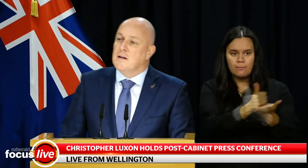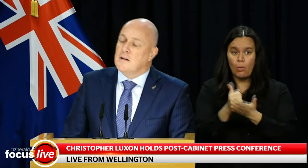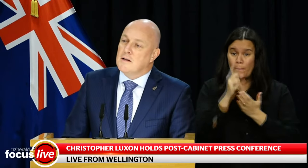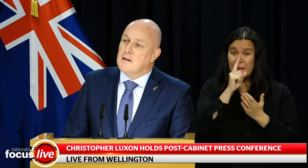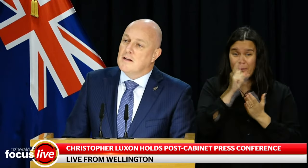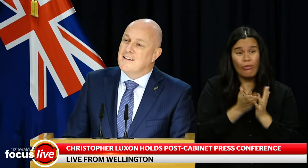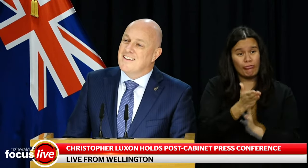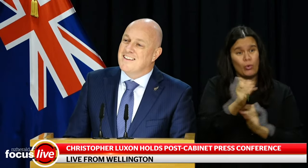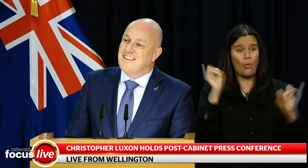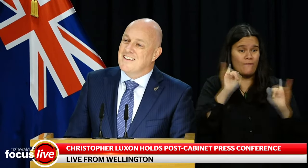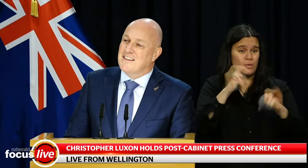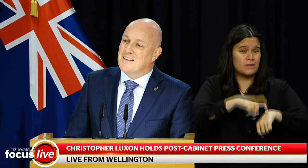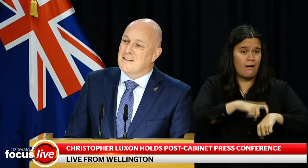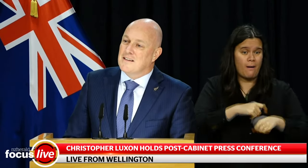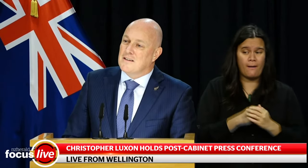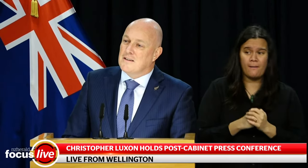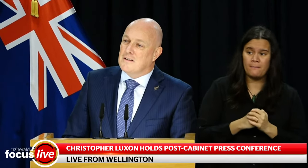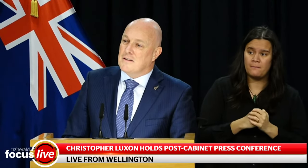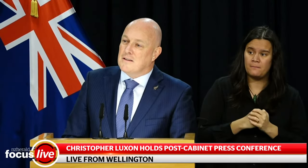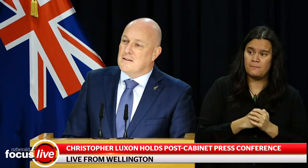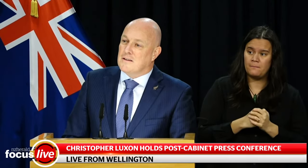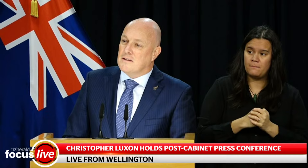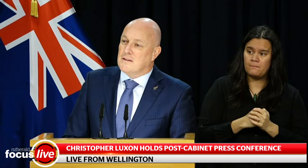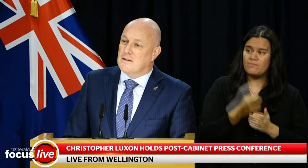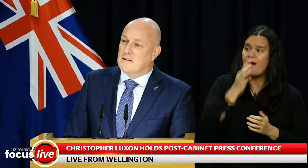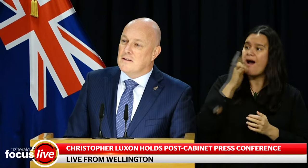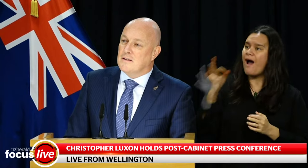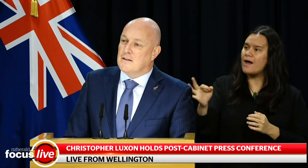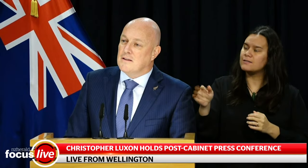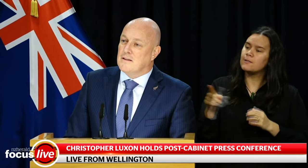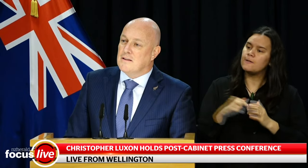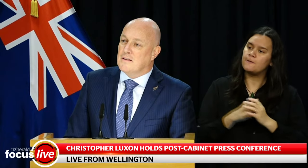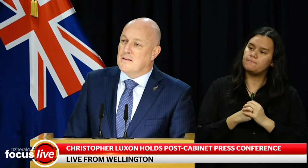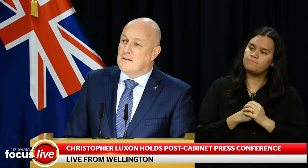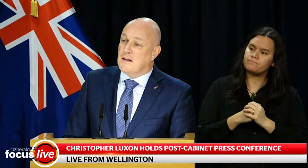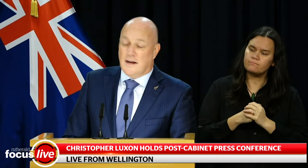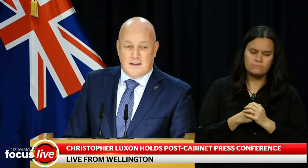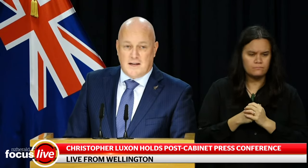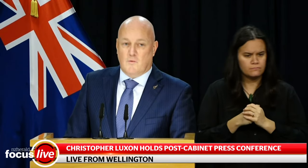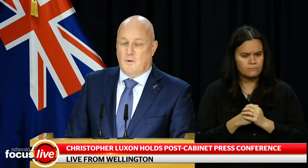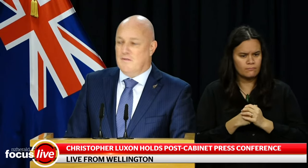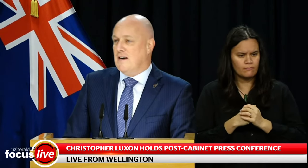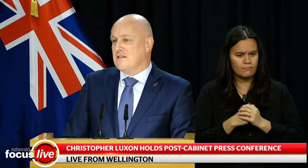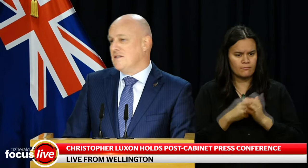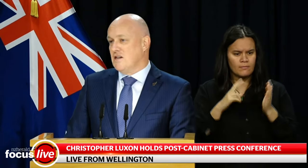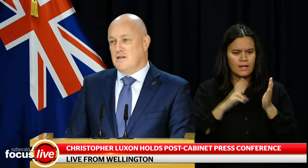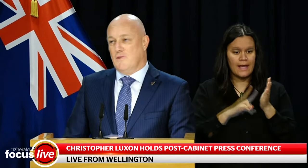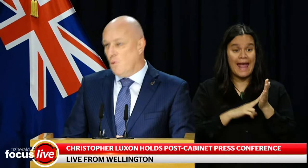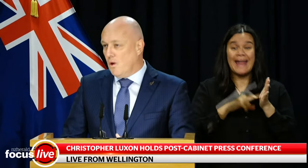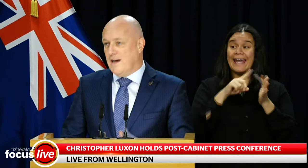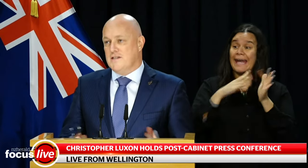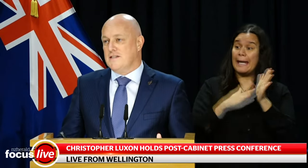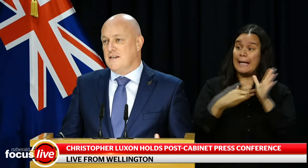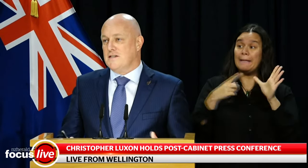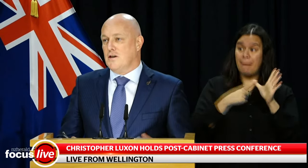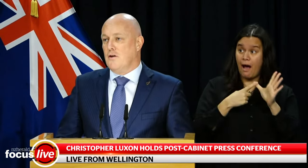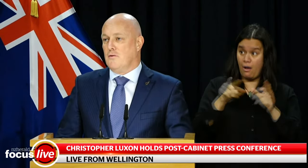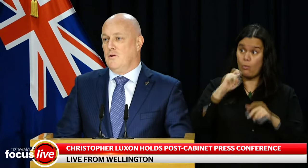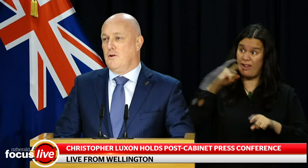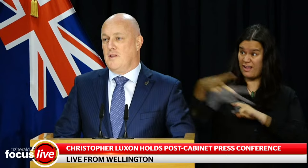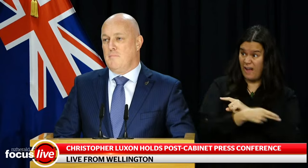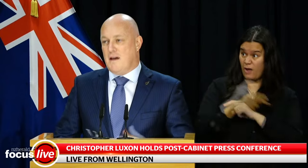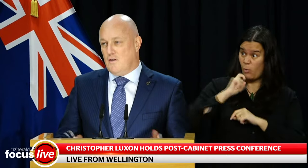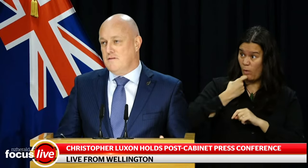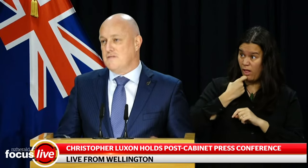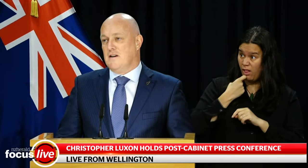on that, is NEMA subject to the 6.5%? Again, what we've asked is actually for all agencies to go